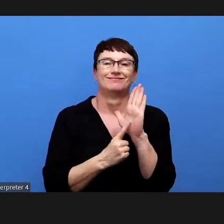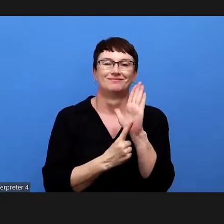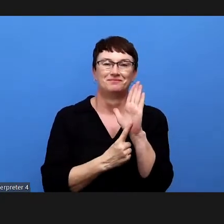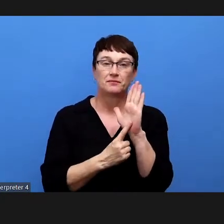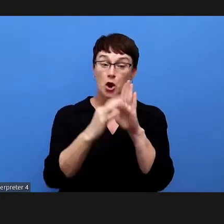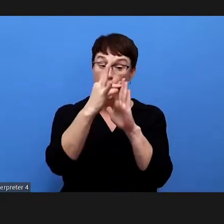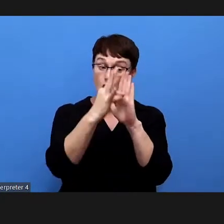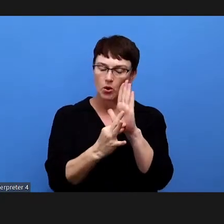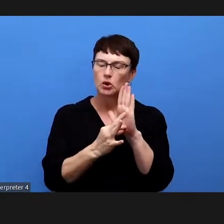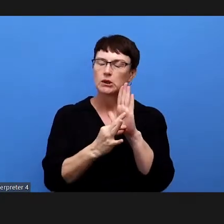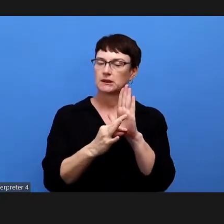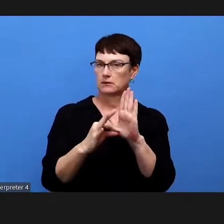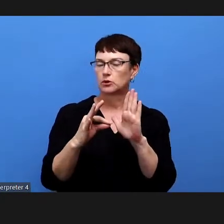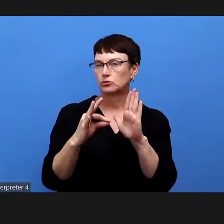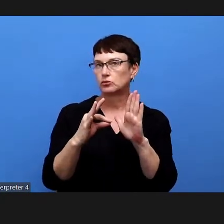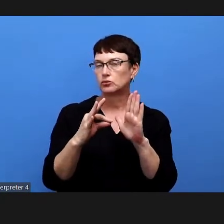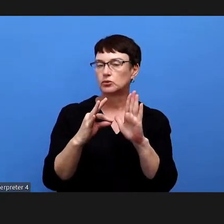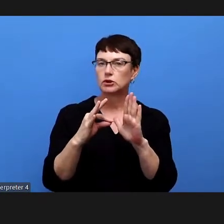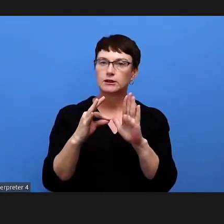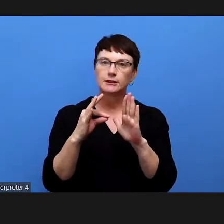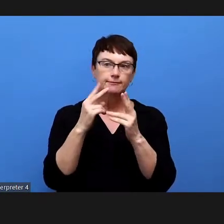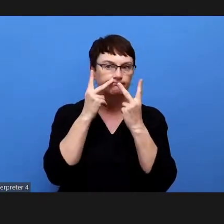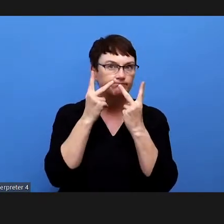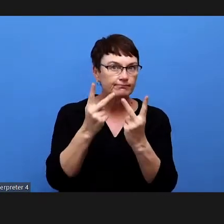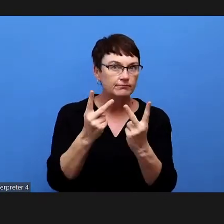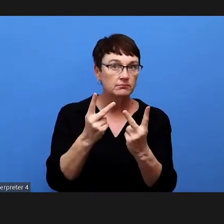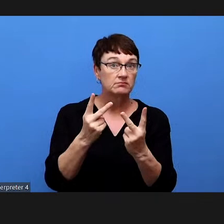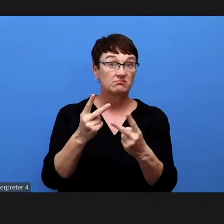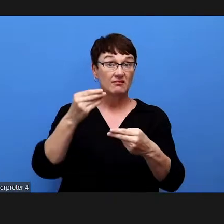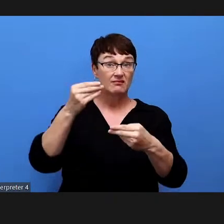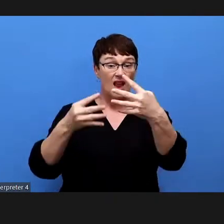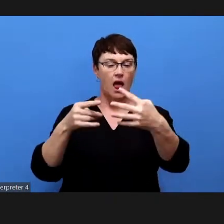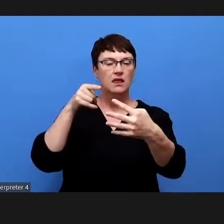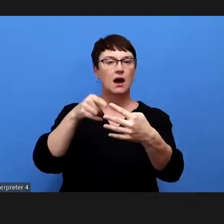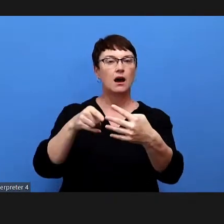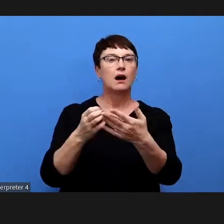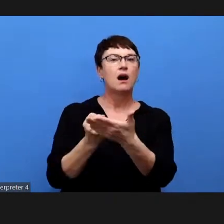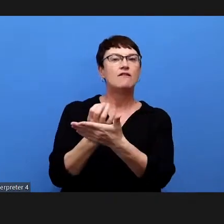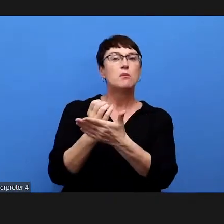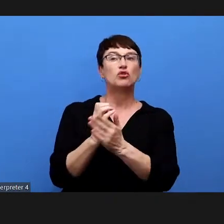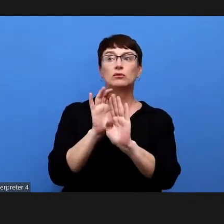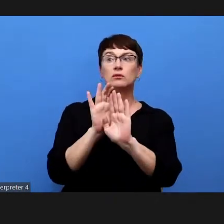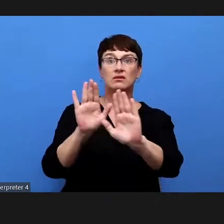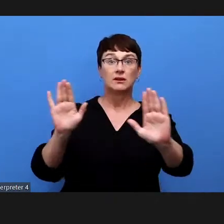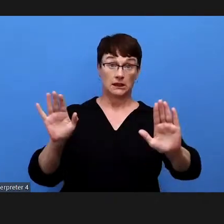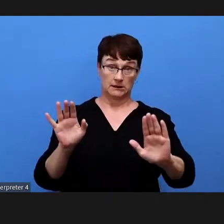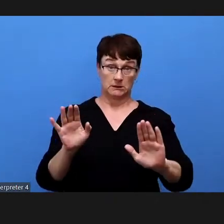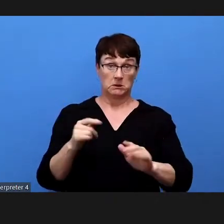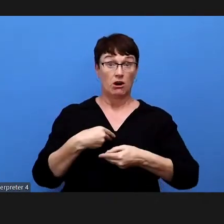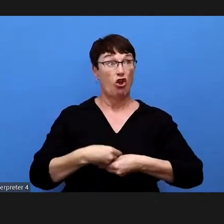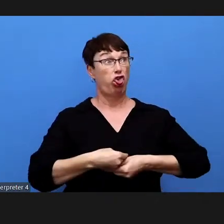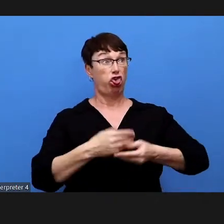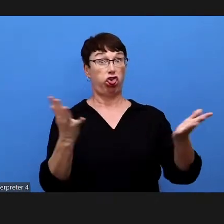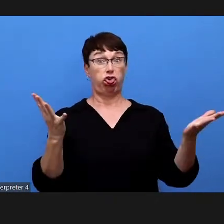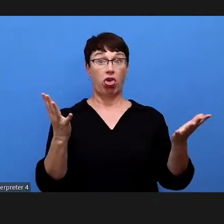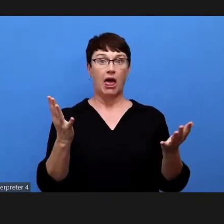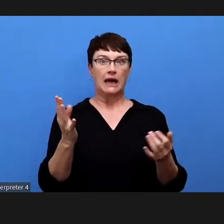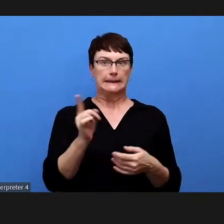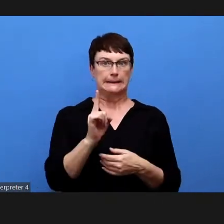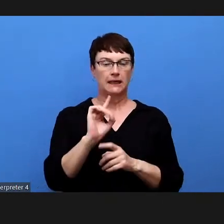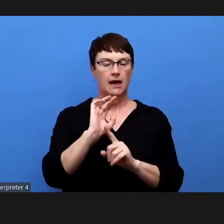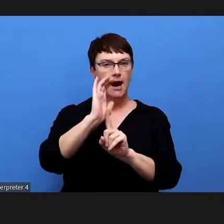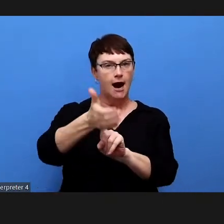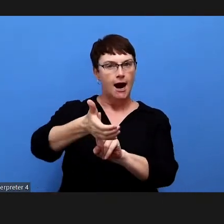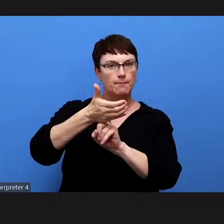have protected data systems and that will be able to face cyber attacks and